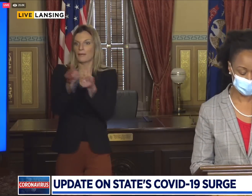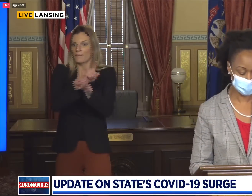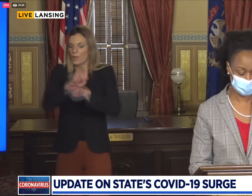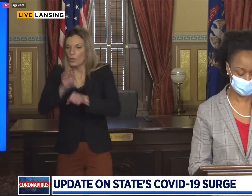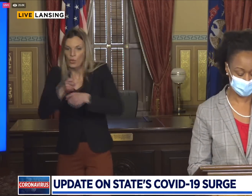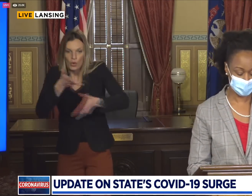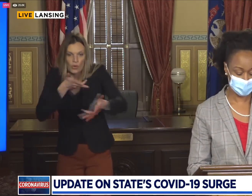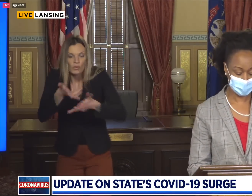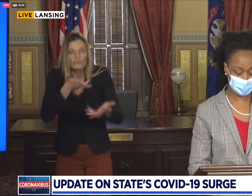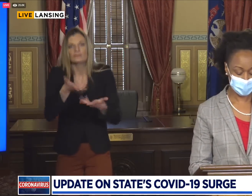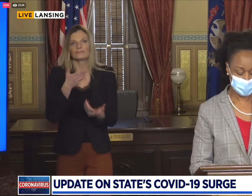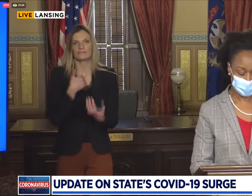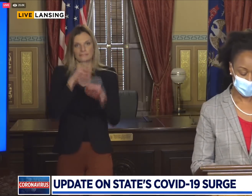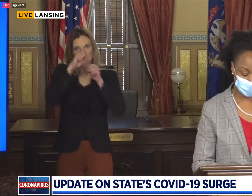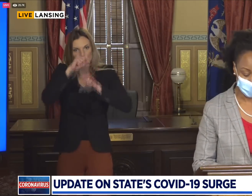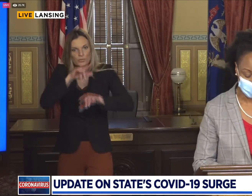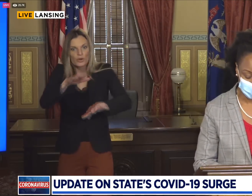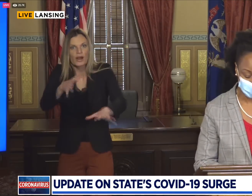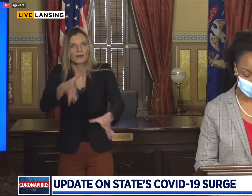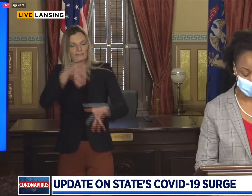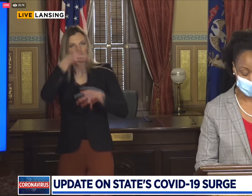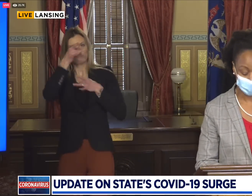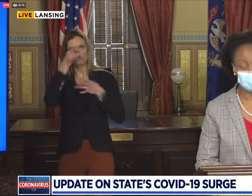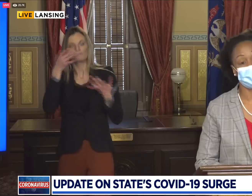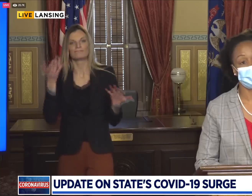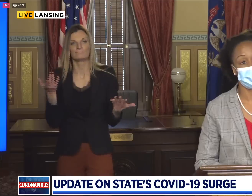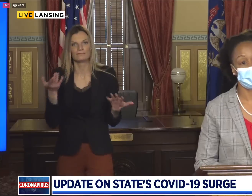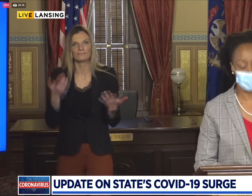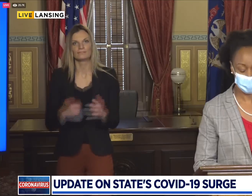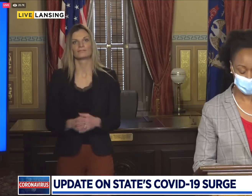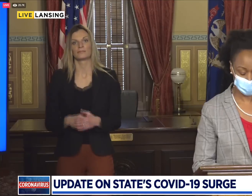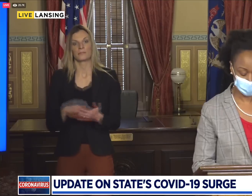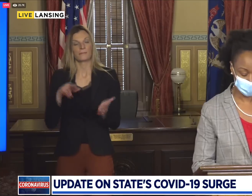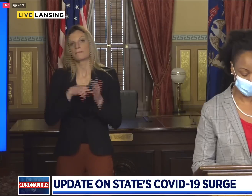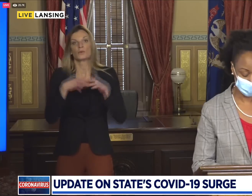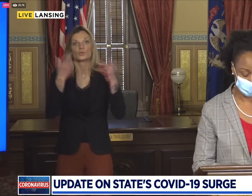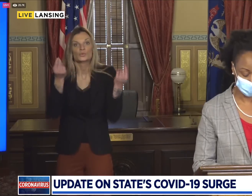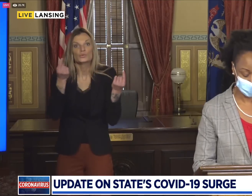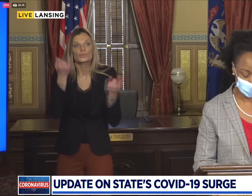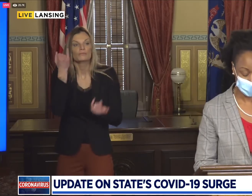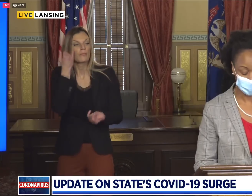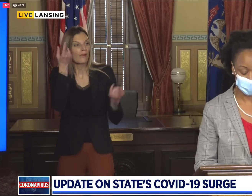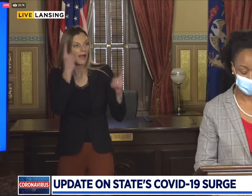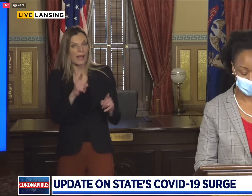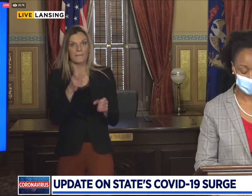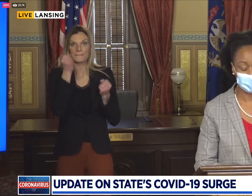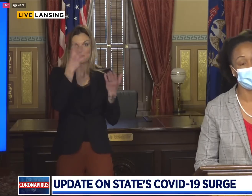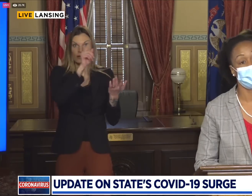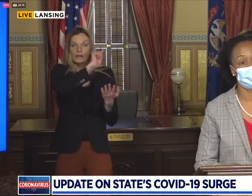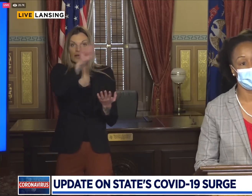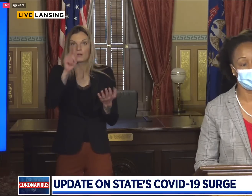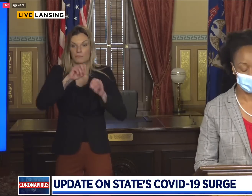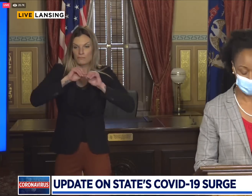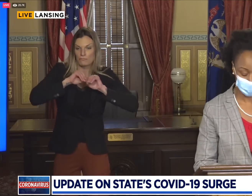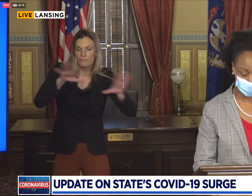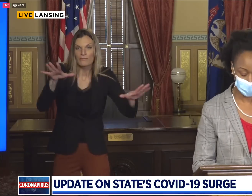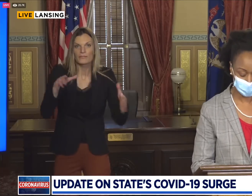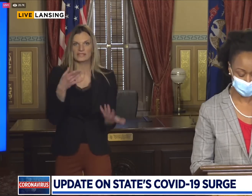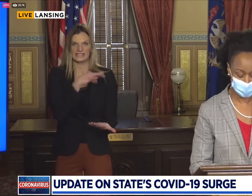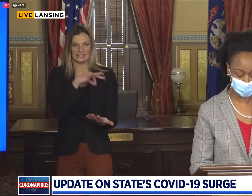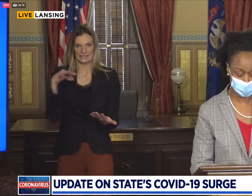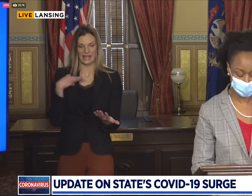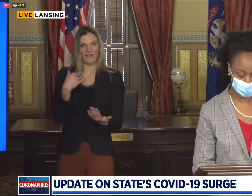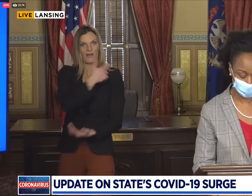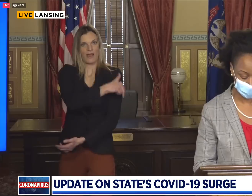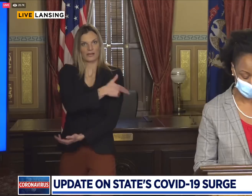of patients. And that means that we are at risk of seeing staffing shortages. Hospitals may not have the staff to take care